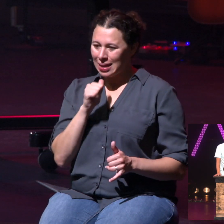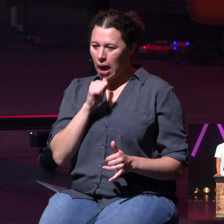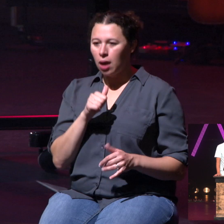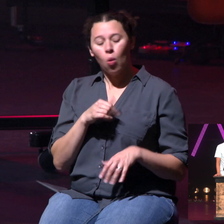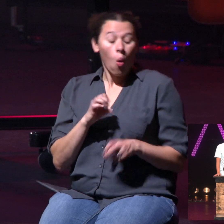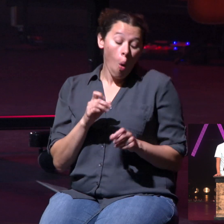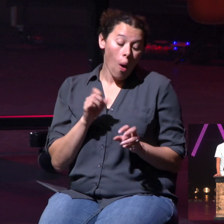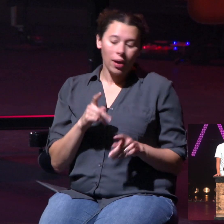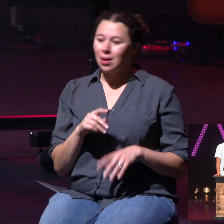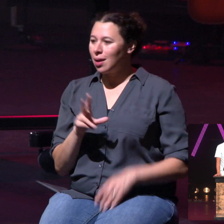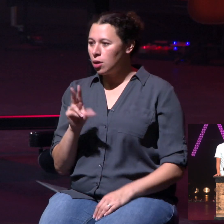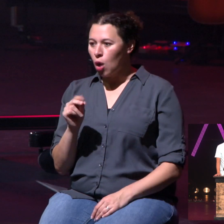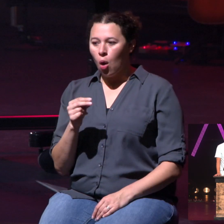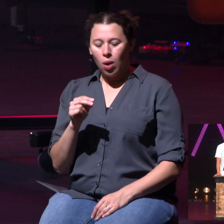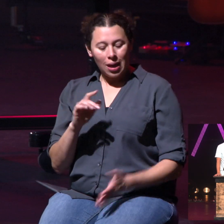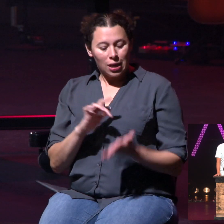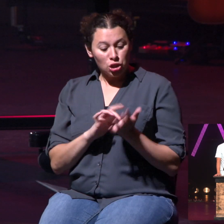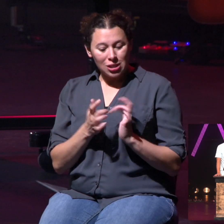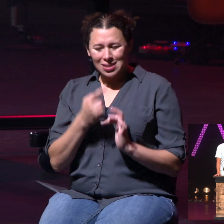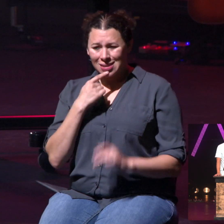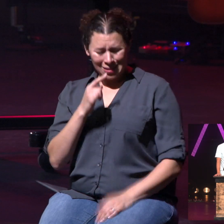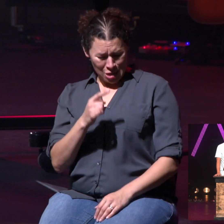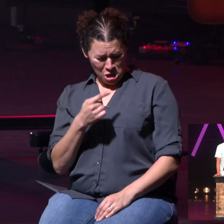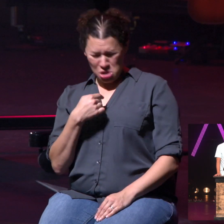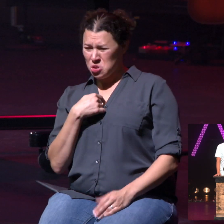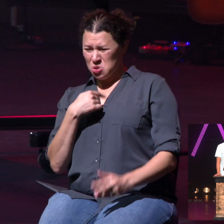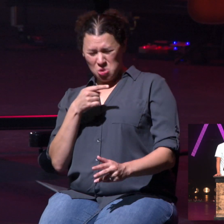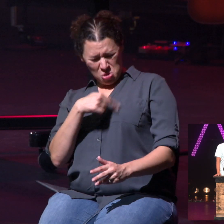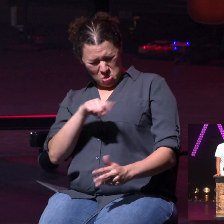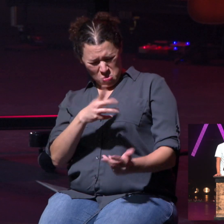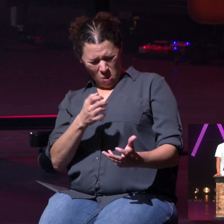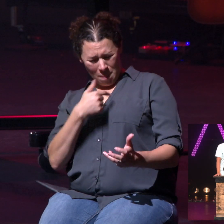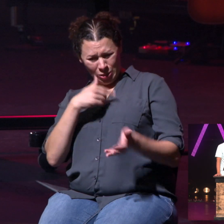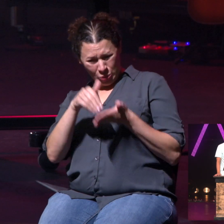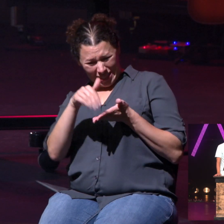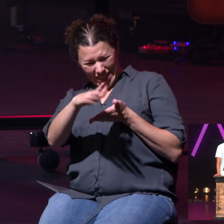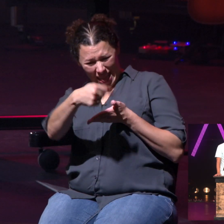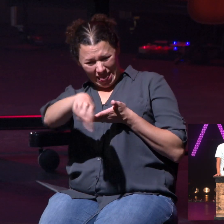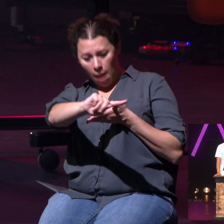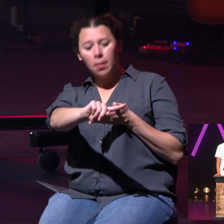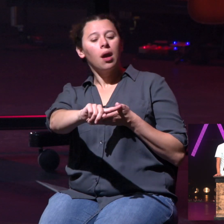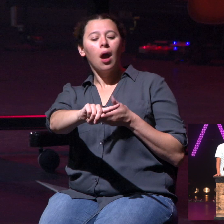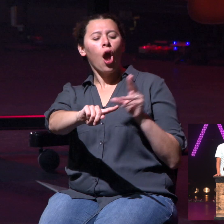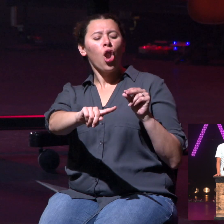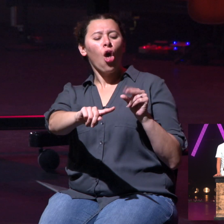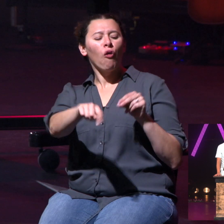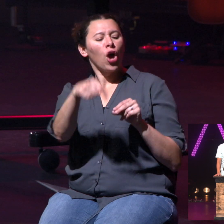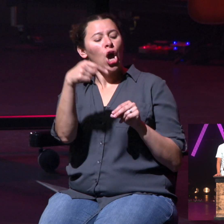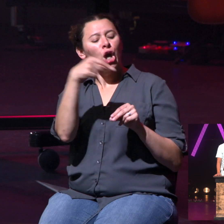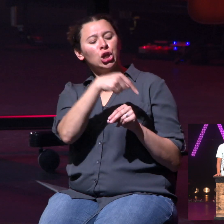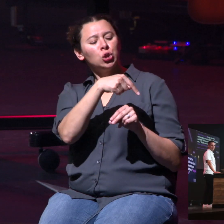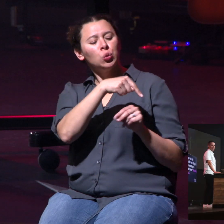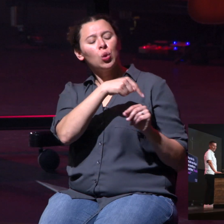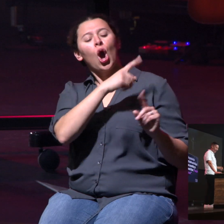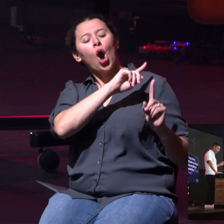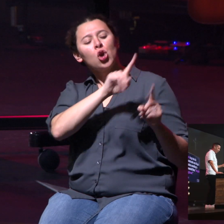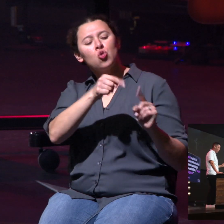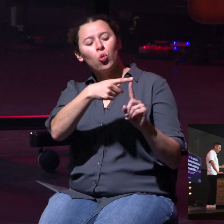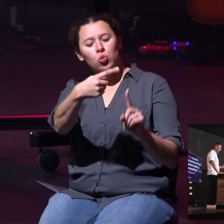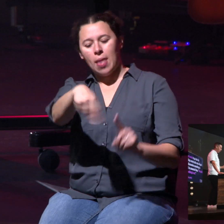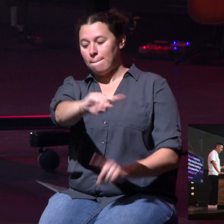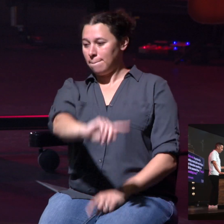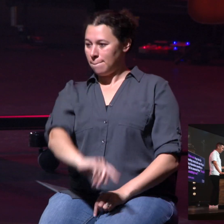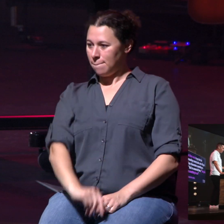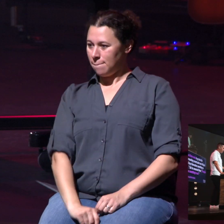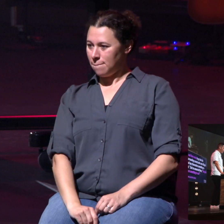says, you want me to send them away? How about this? How about I send you to them? That's what I